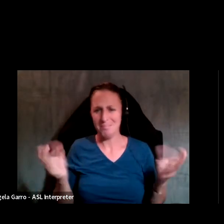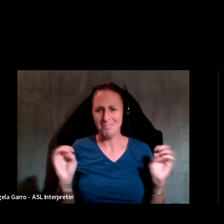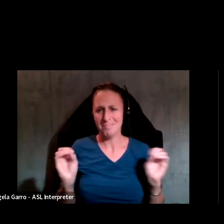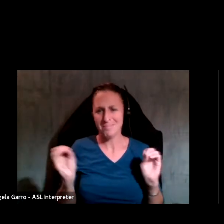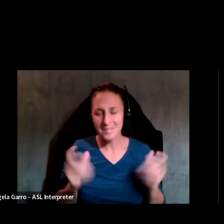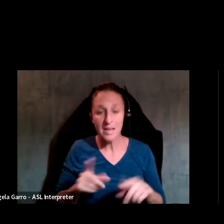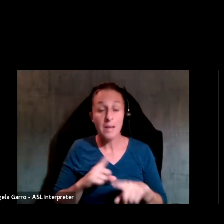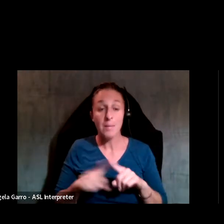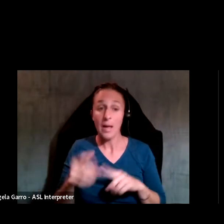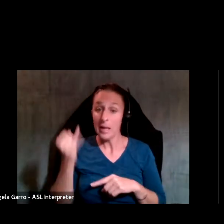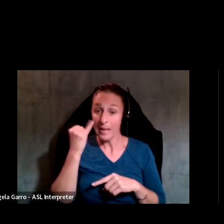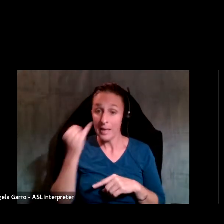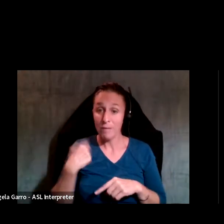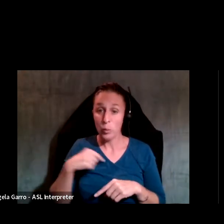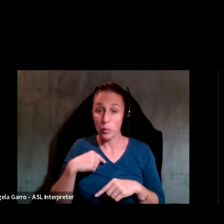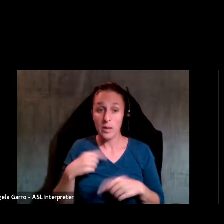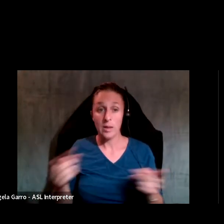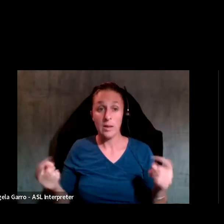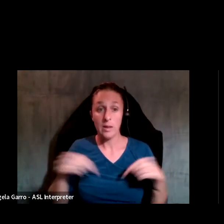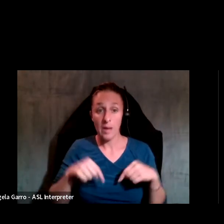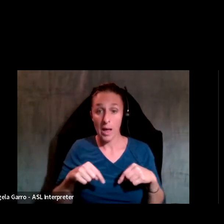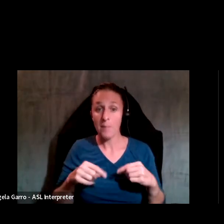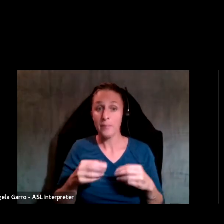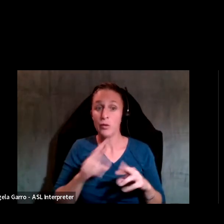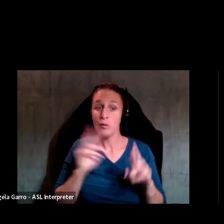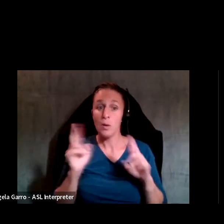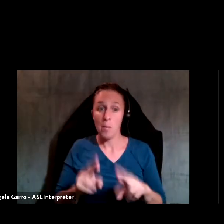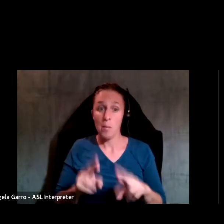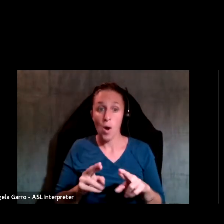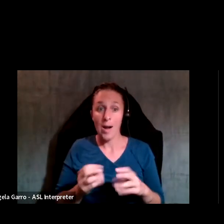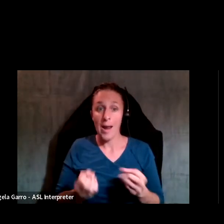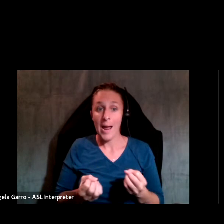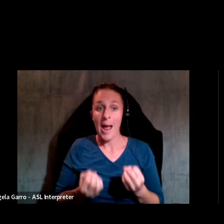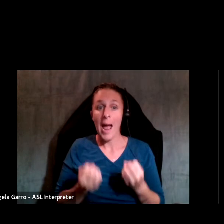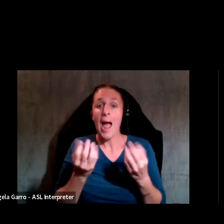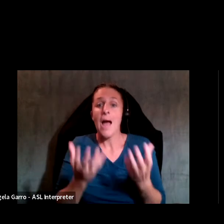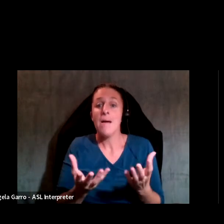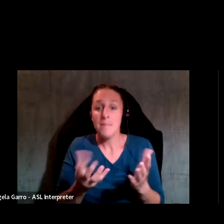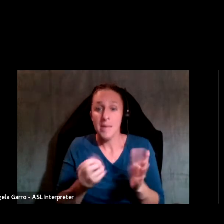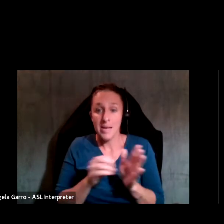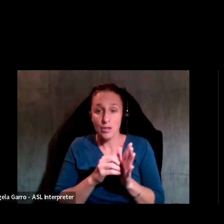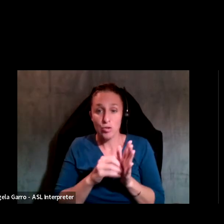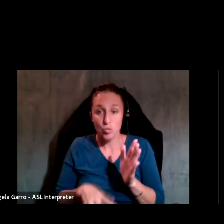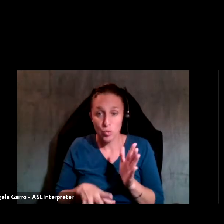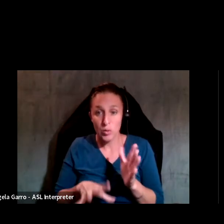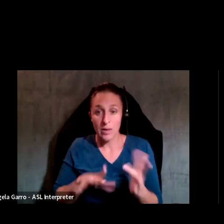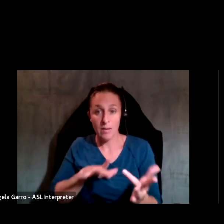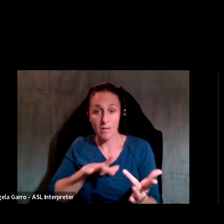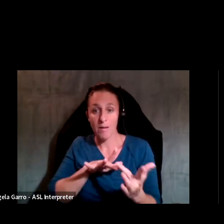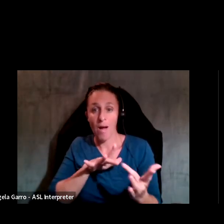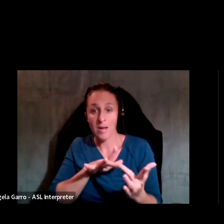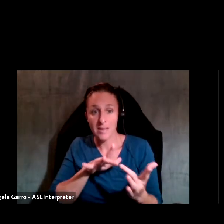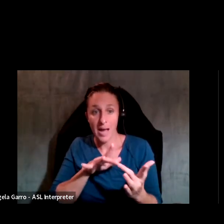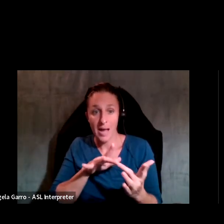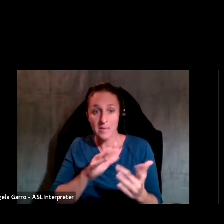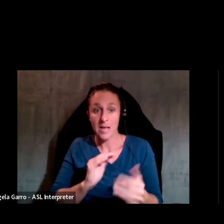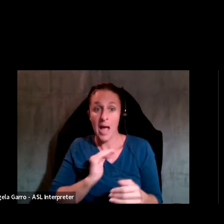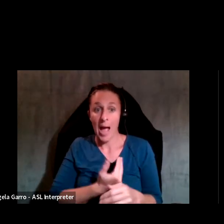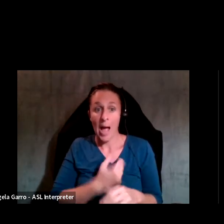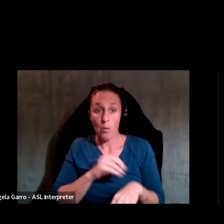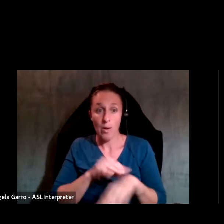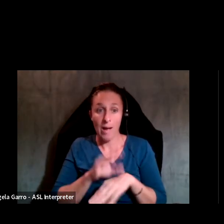But if we came here and reported back out how many student contacts, if we call it, our counselors